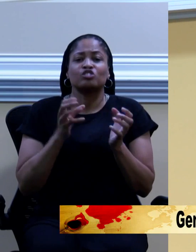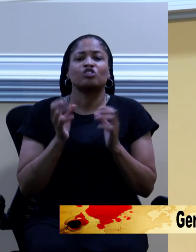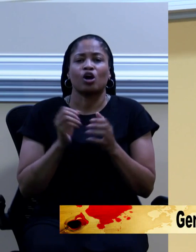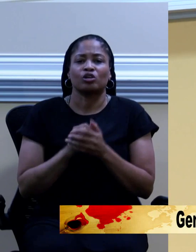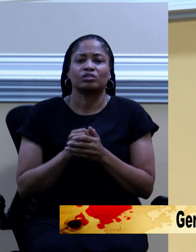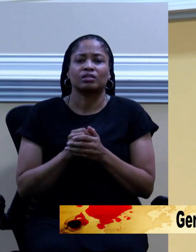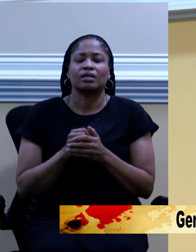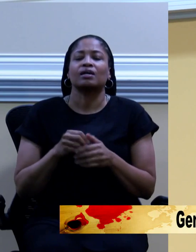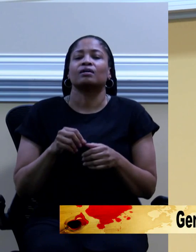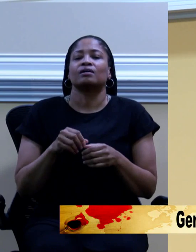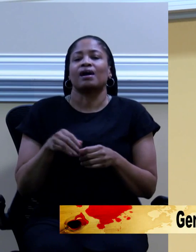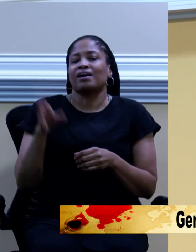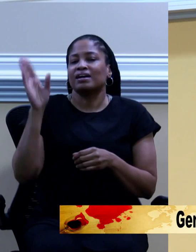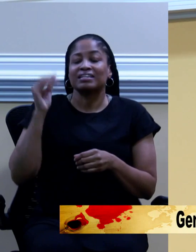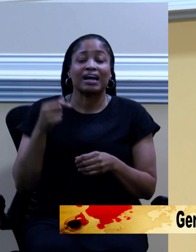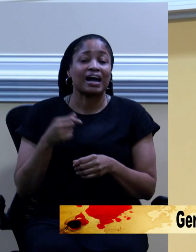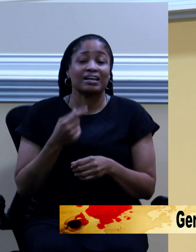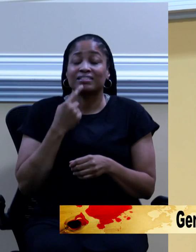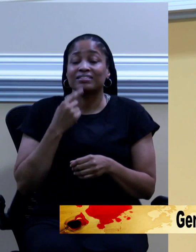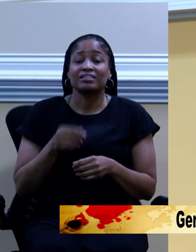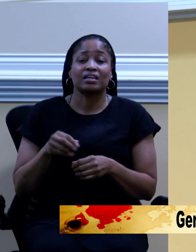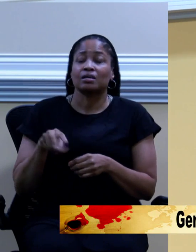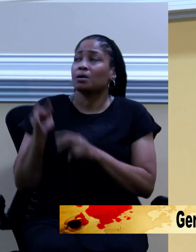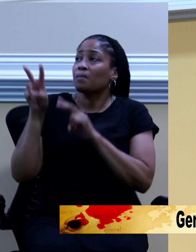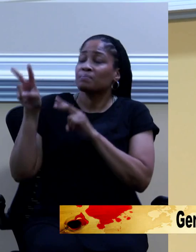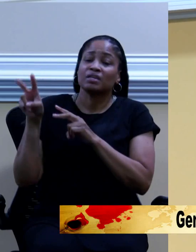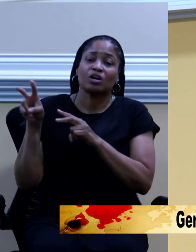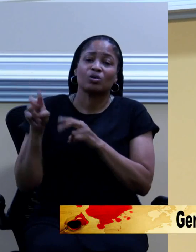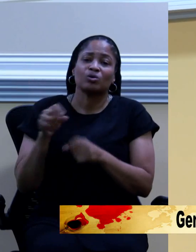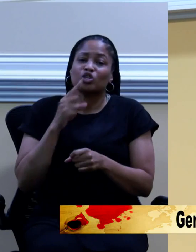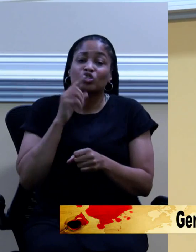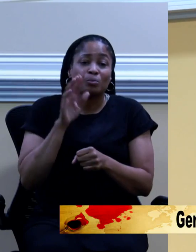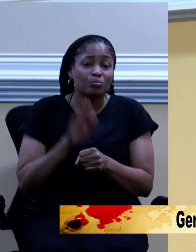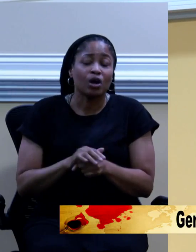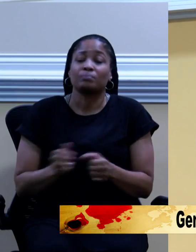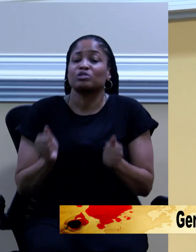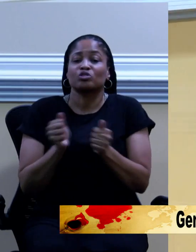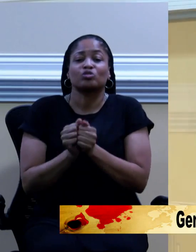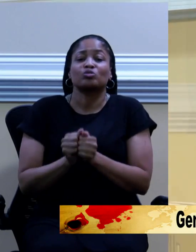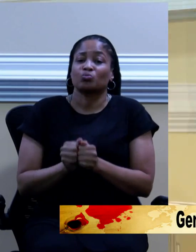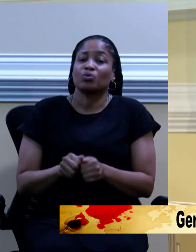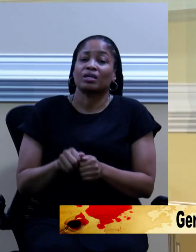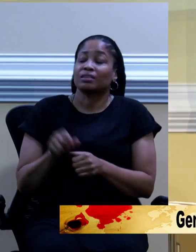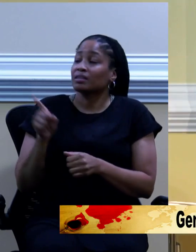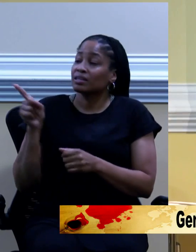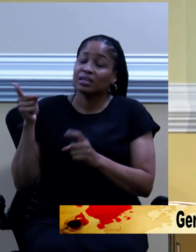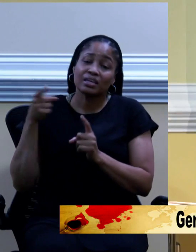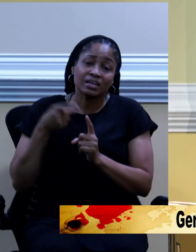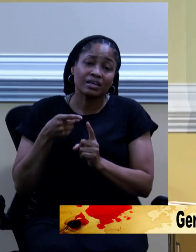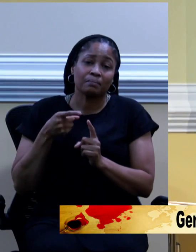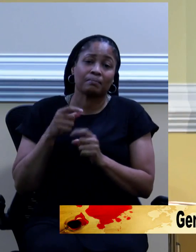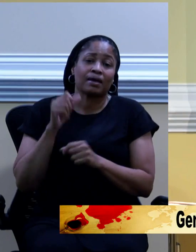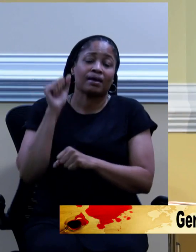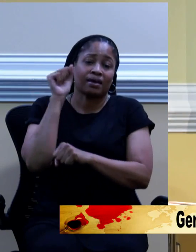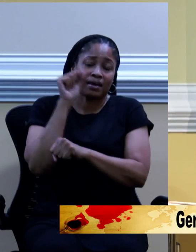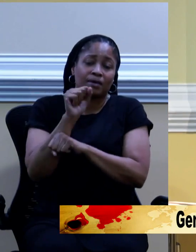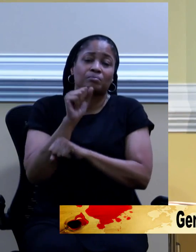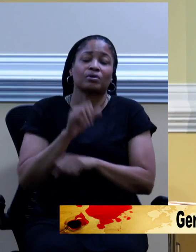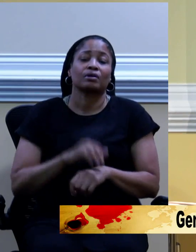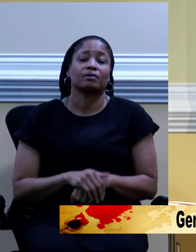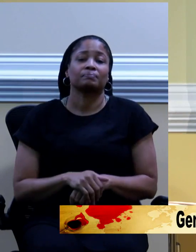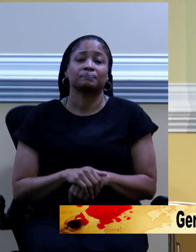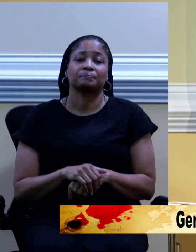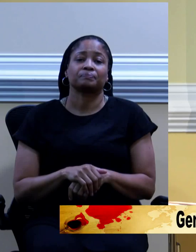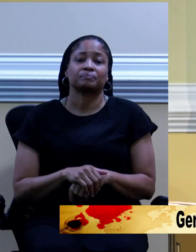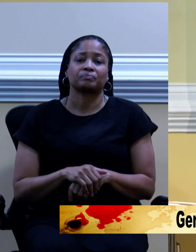covenant is with thee, and thou shalt be a father of many nations. Because he's talking about not only physical, but he's the father of the faithful. Go ahead